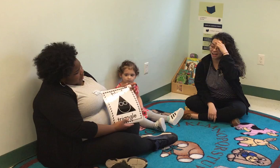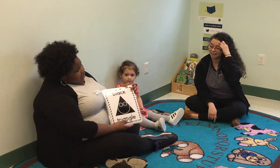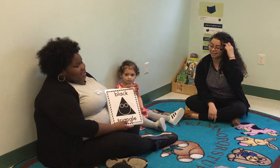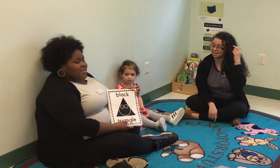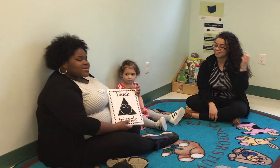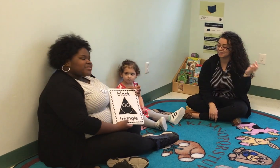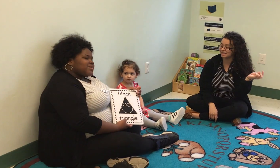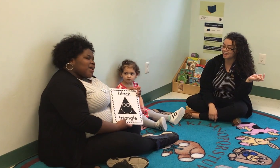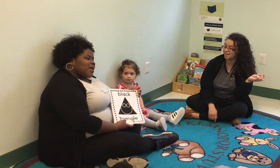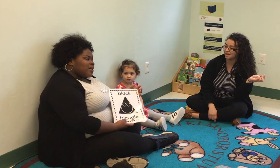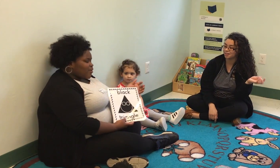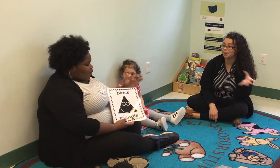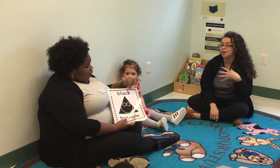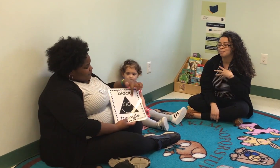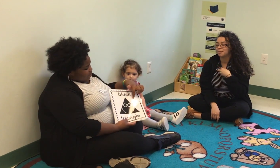black is negro,